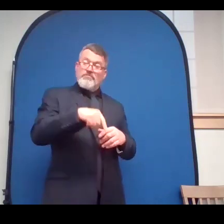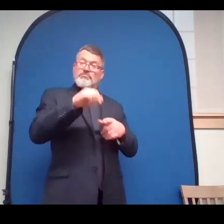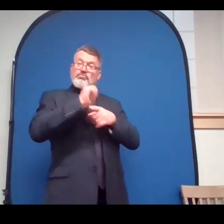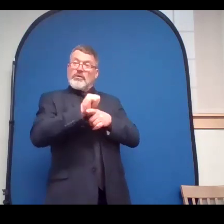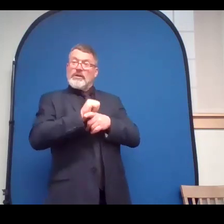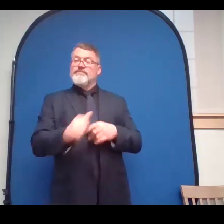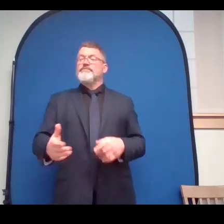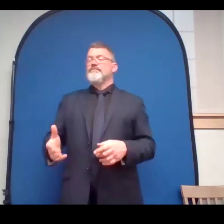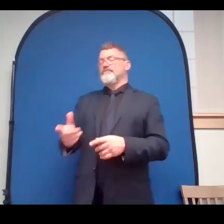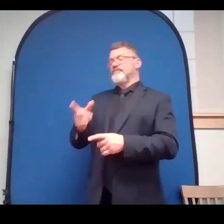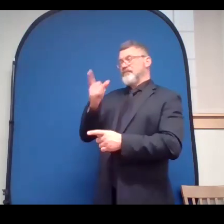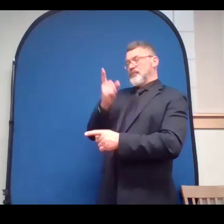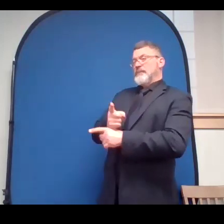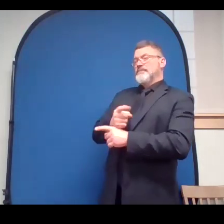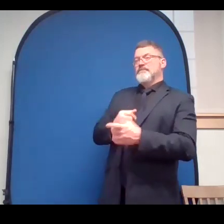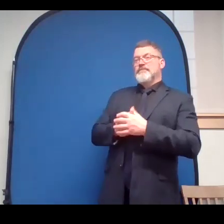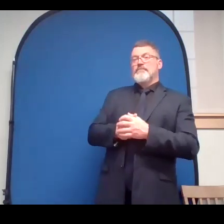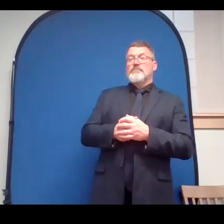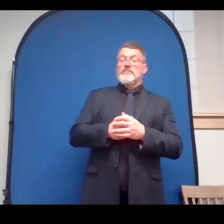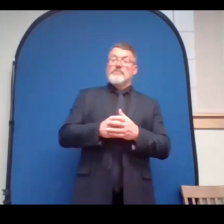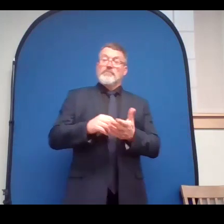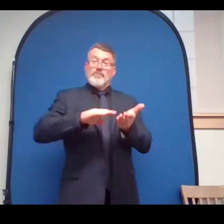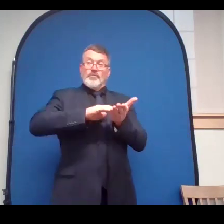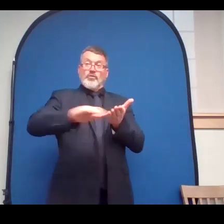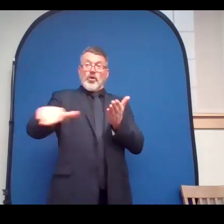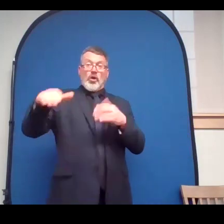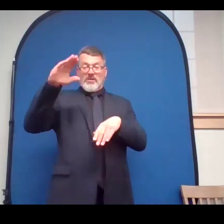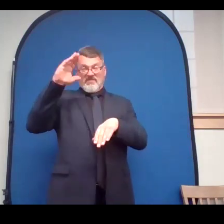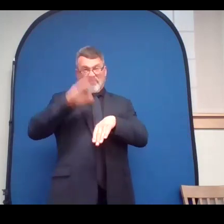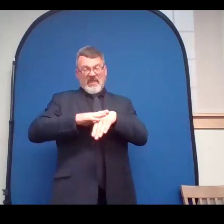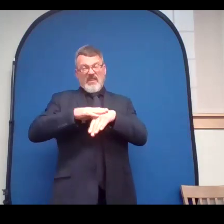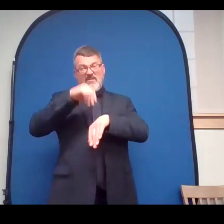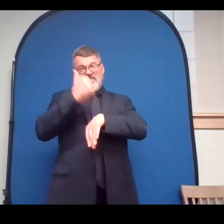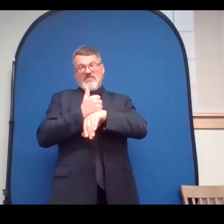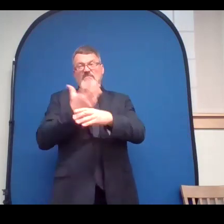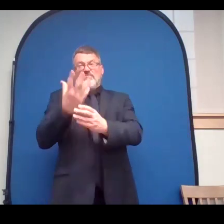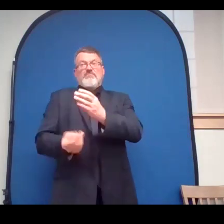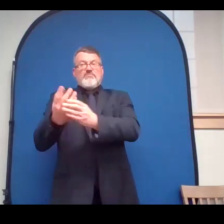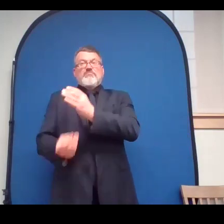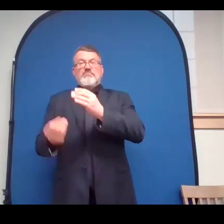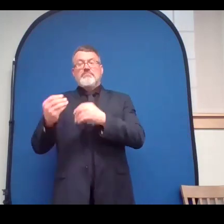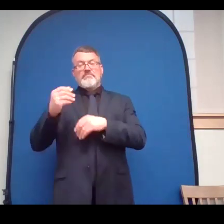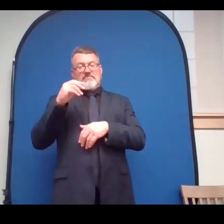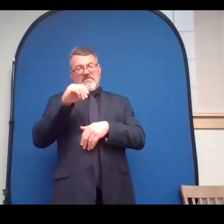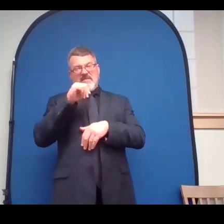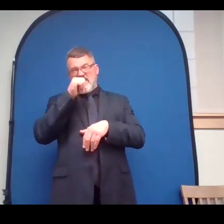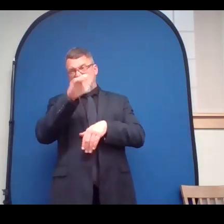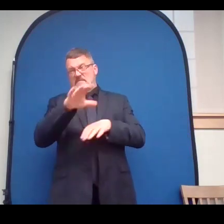based on his absenteeism, not his behavioral health? Right.